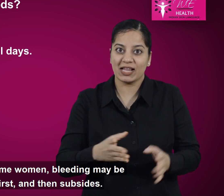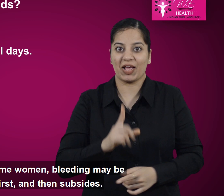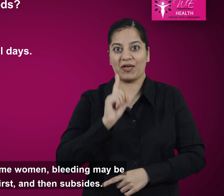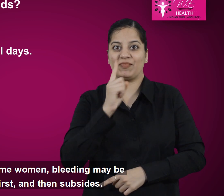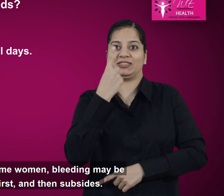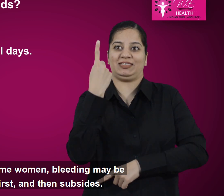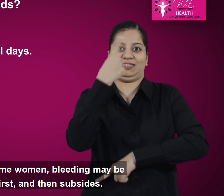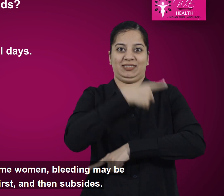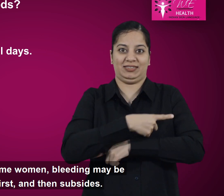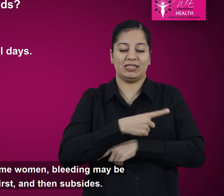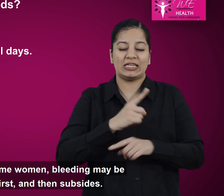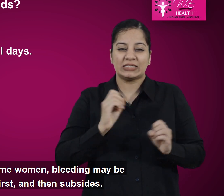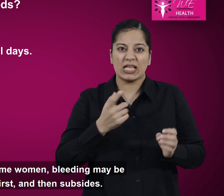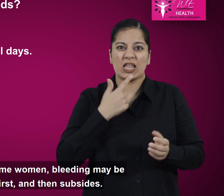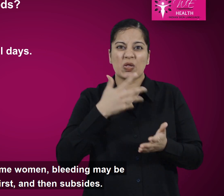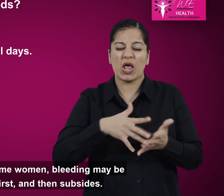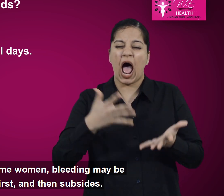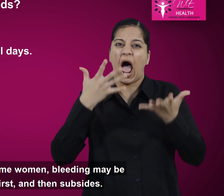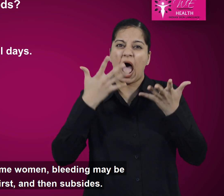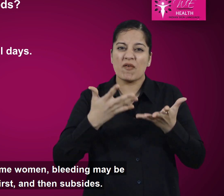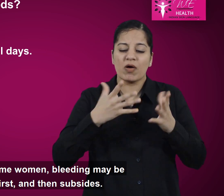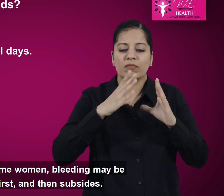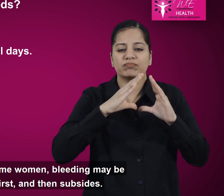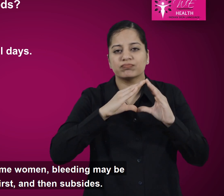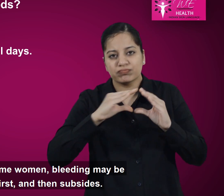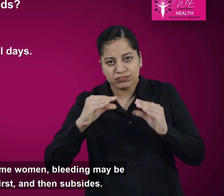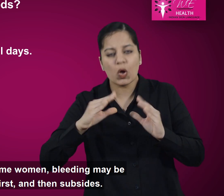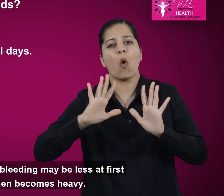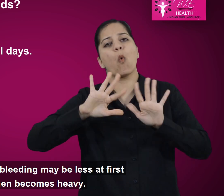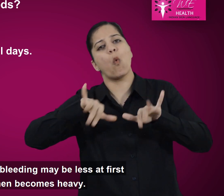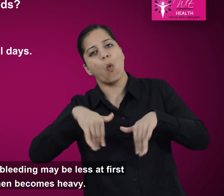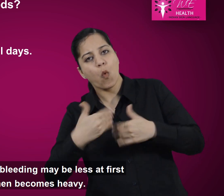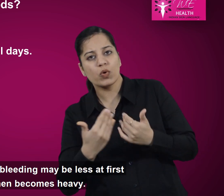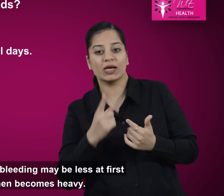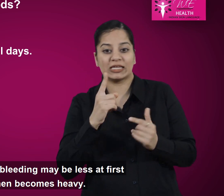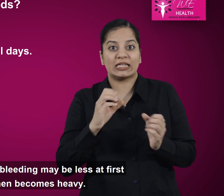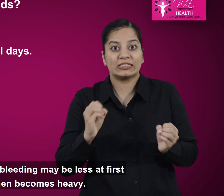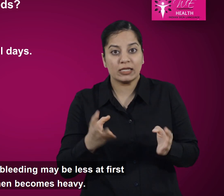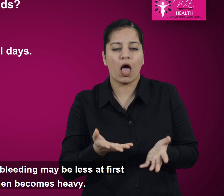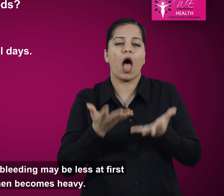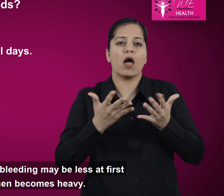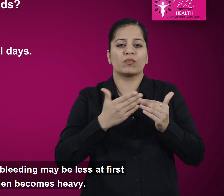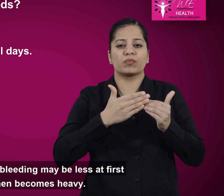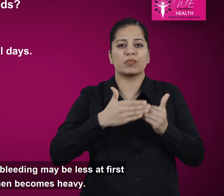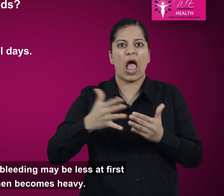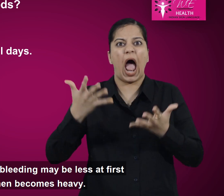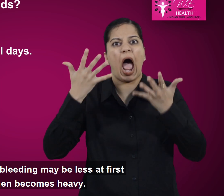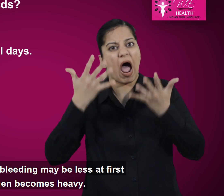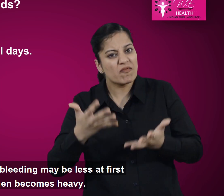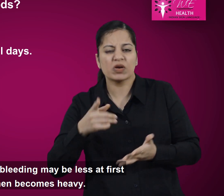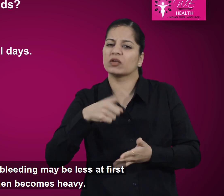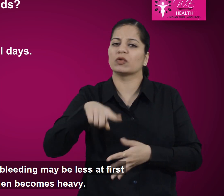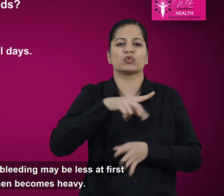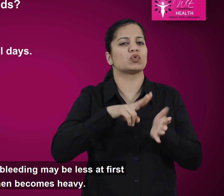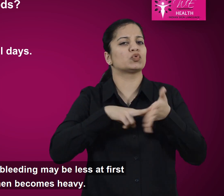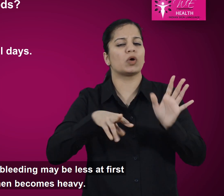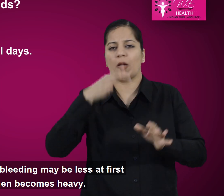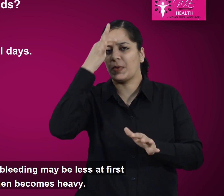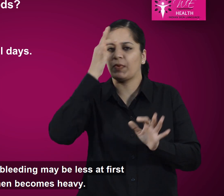bleeding may be heavy at first, and then subsides. And for some, bleeding may be less at first and then becomes